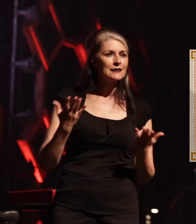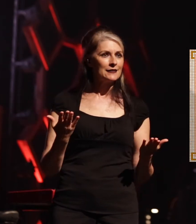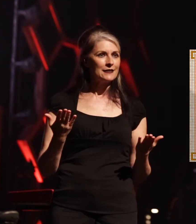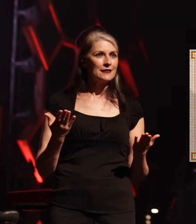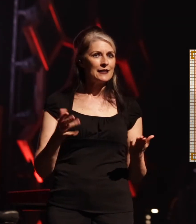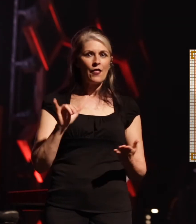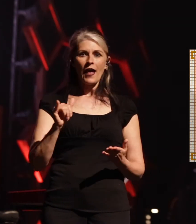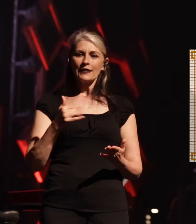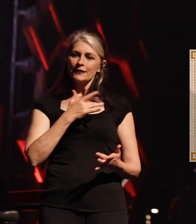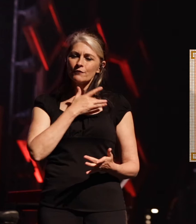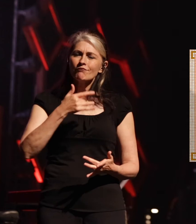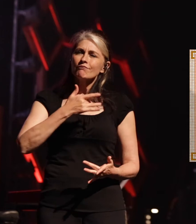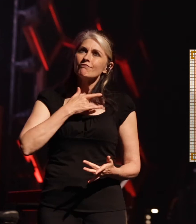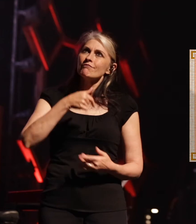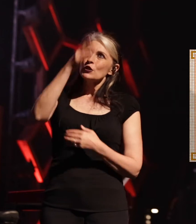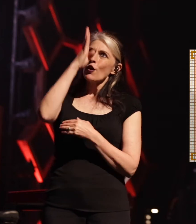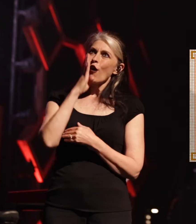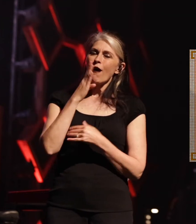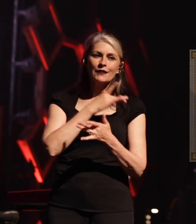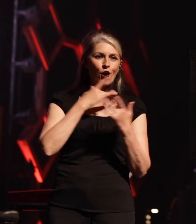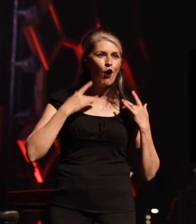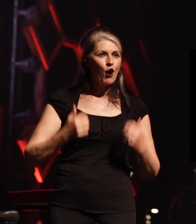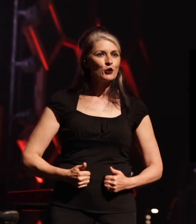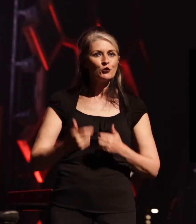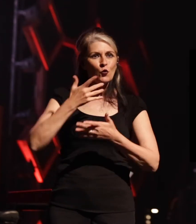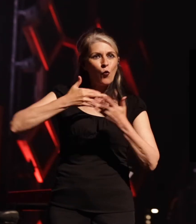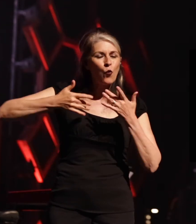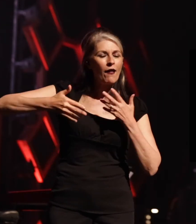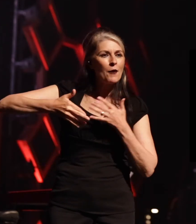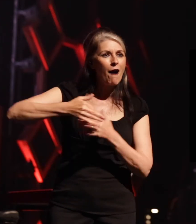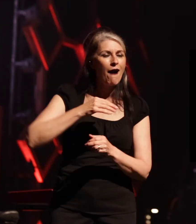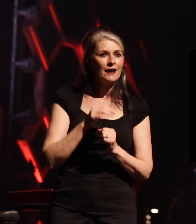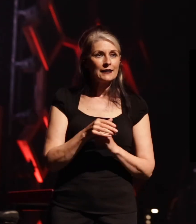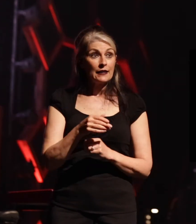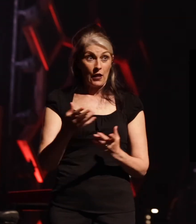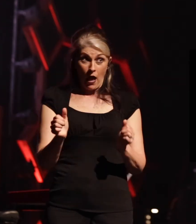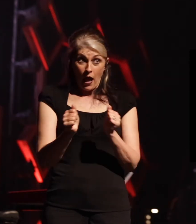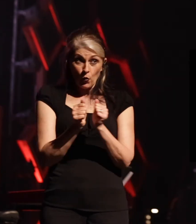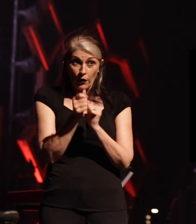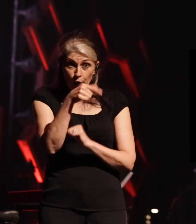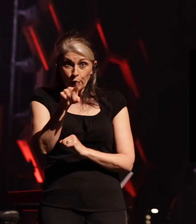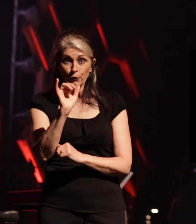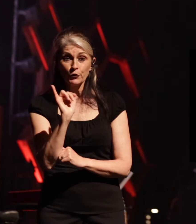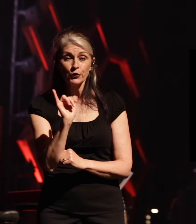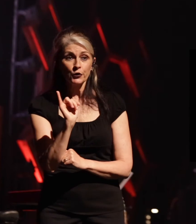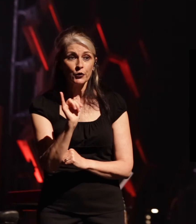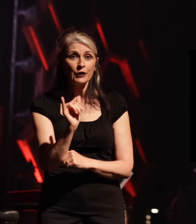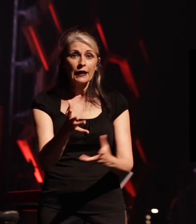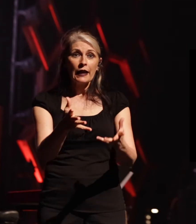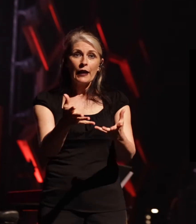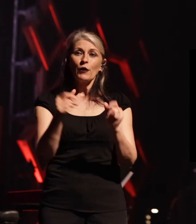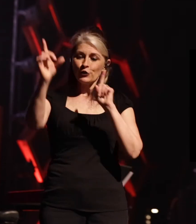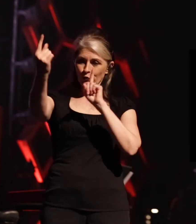heart. He wanted to dwell among them. He wants to dwell with you. He wants to meet you where you're